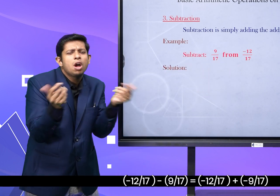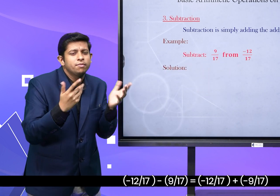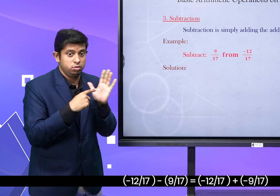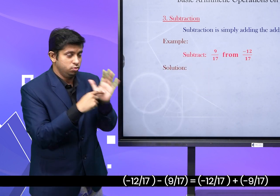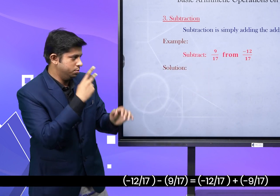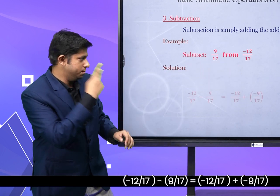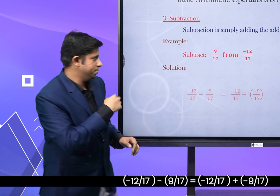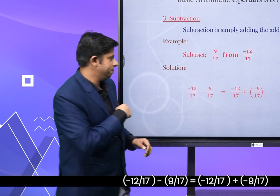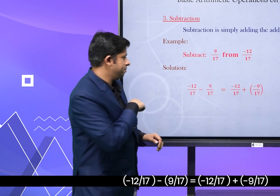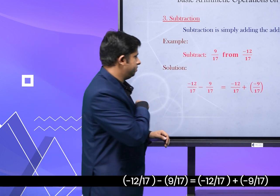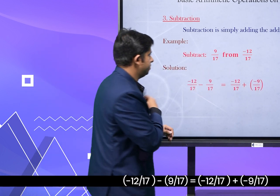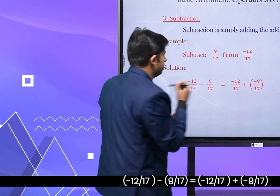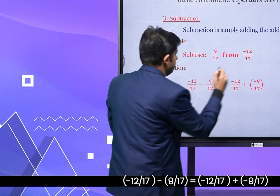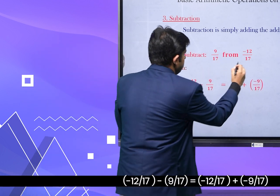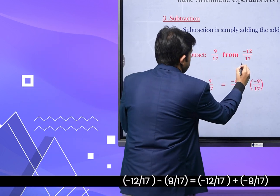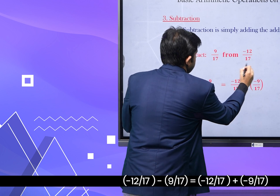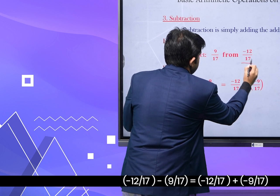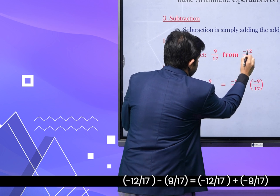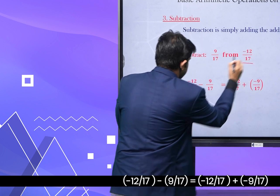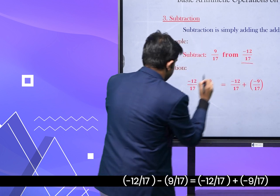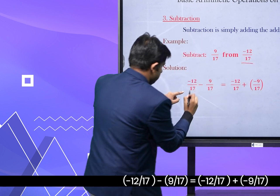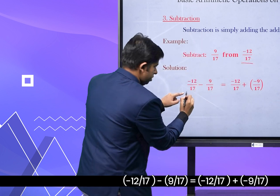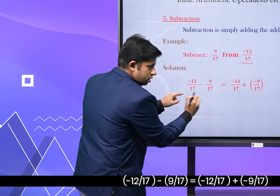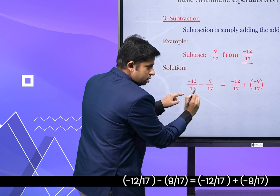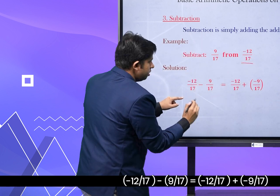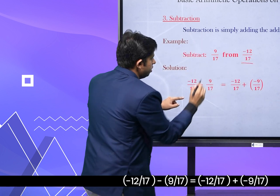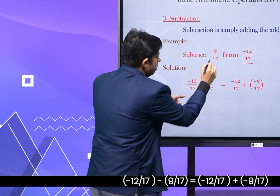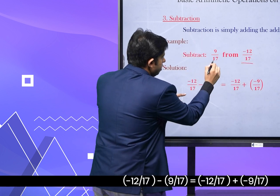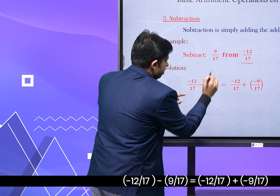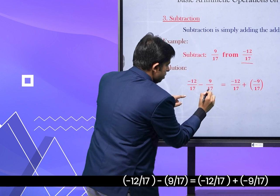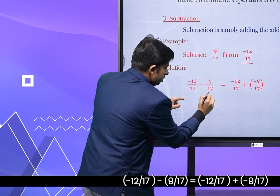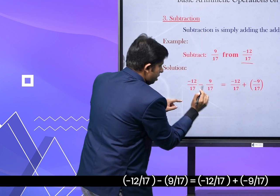Minus 12 by 17 minus 9 by 17 is equal to